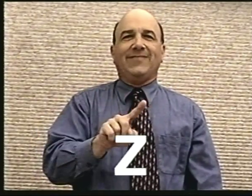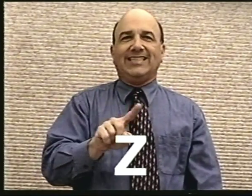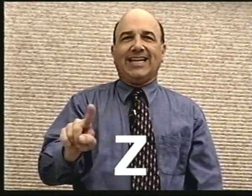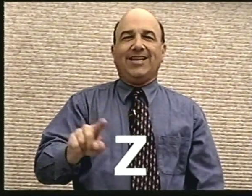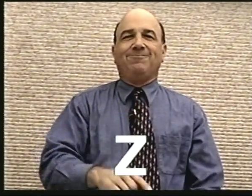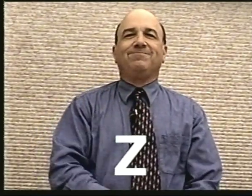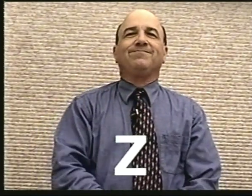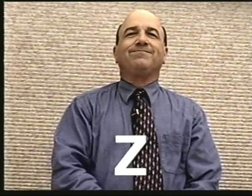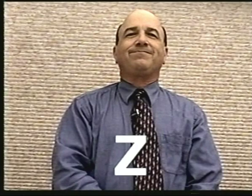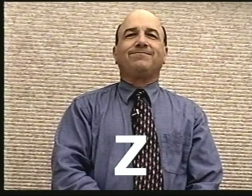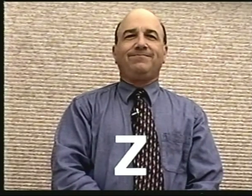Z.